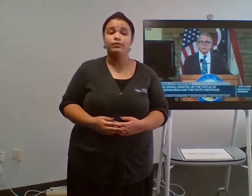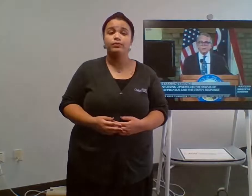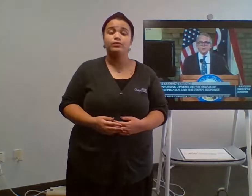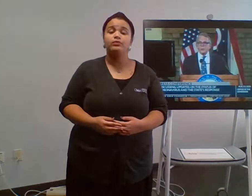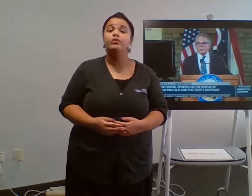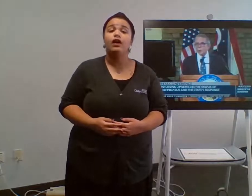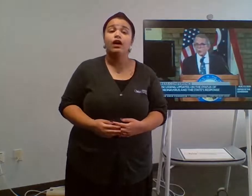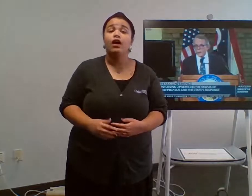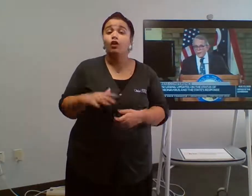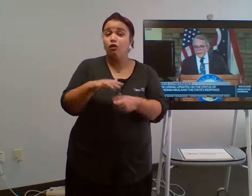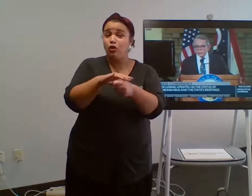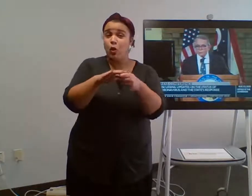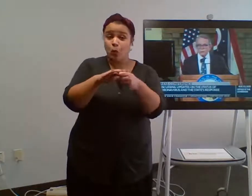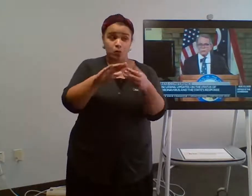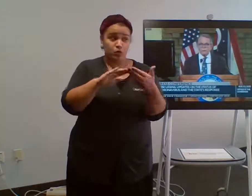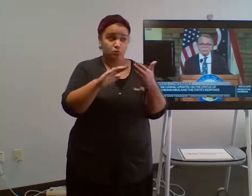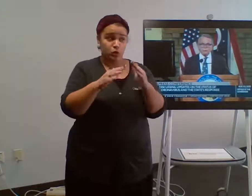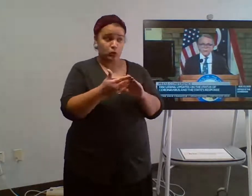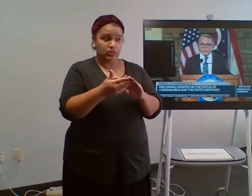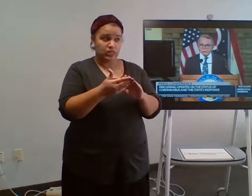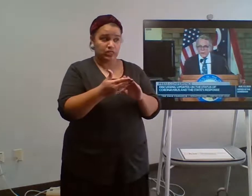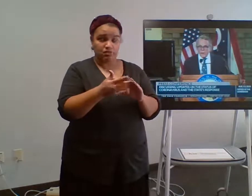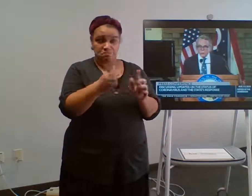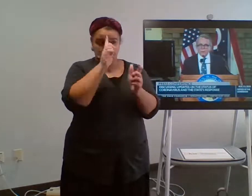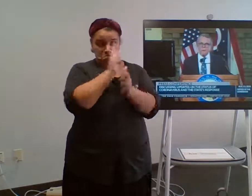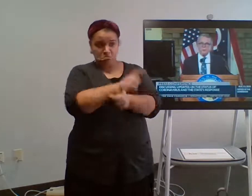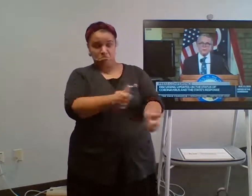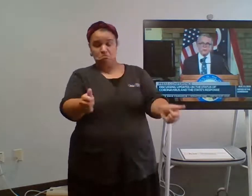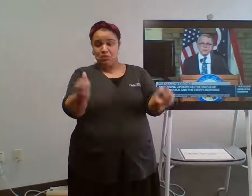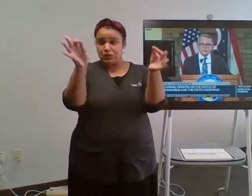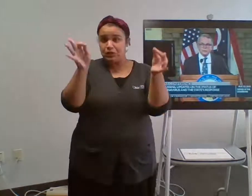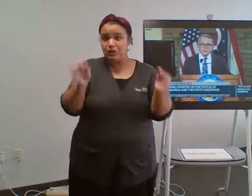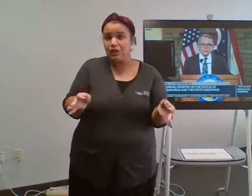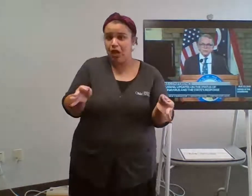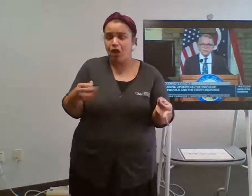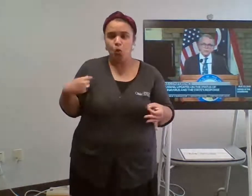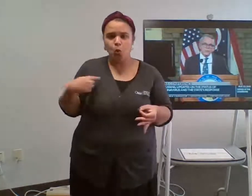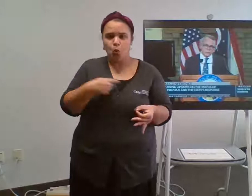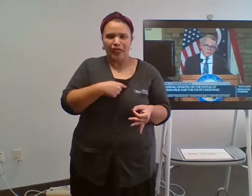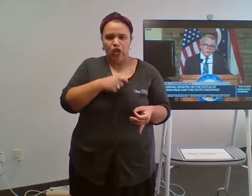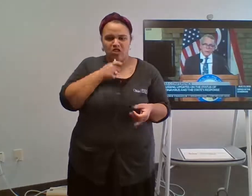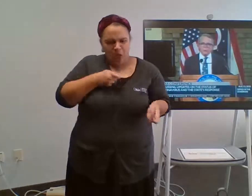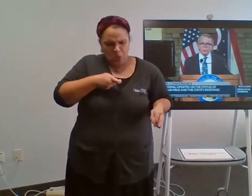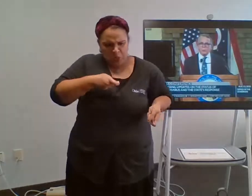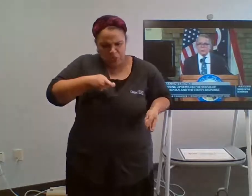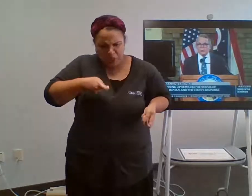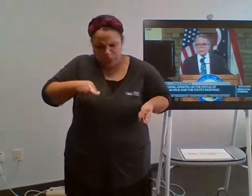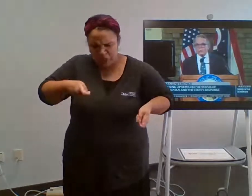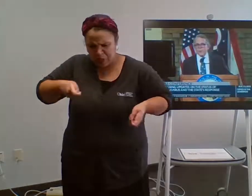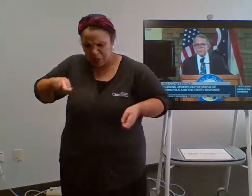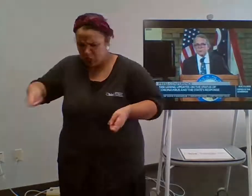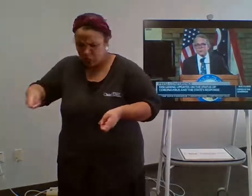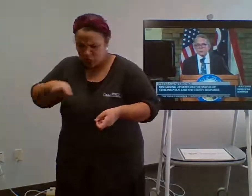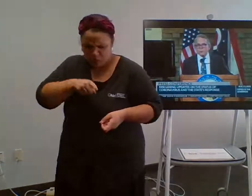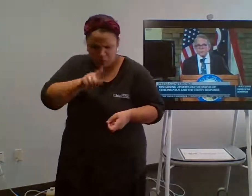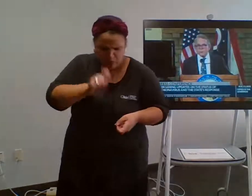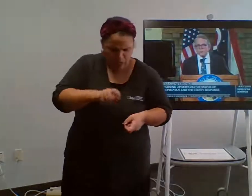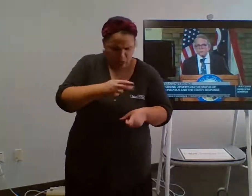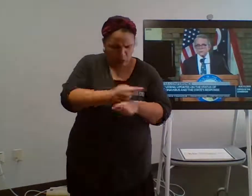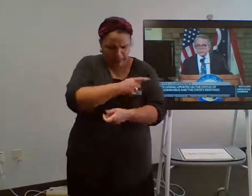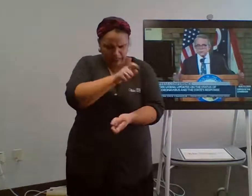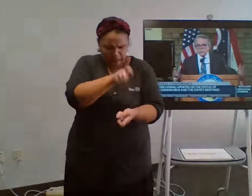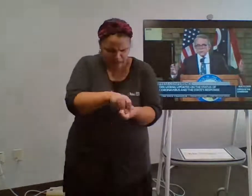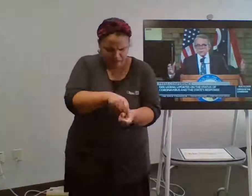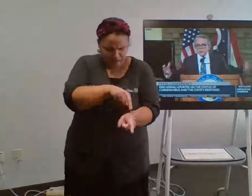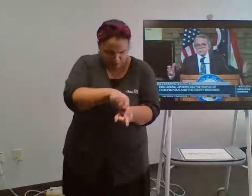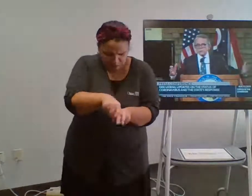the local communities work that out. We don't micromanage it down to that level, but everyone wearing a mask will make a